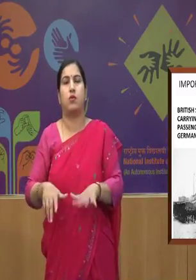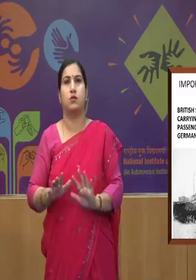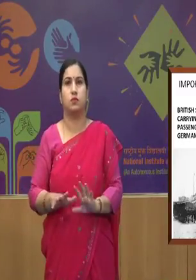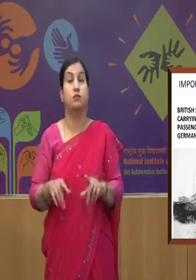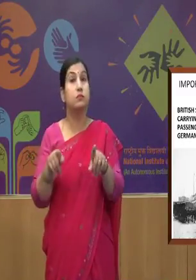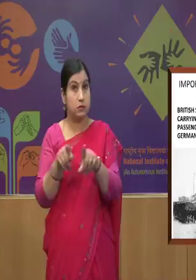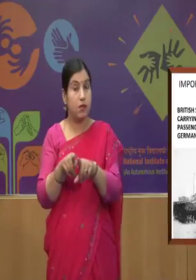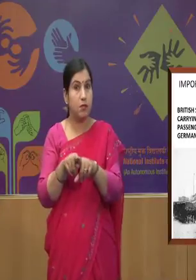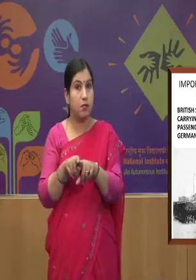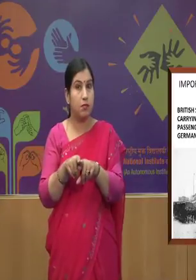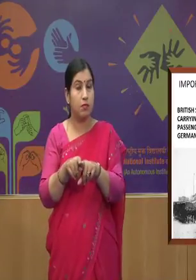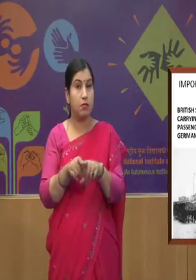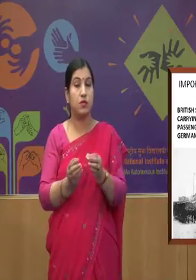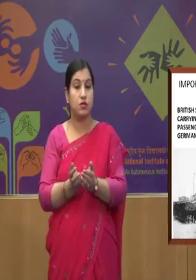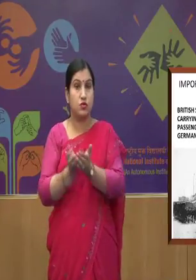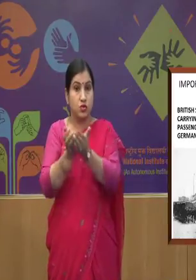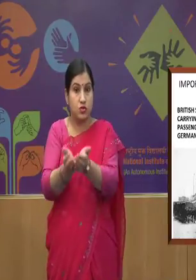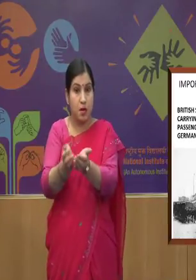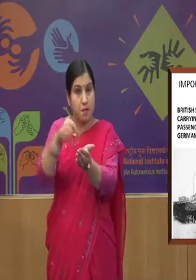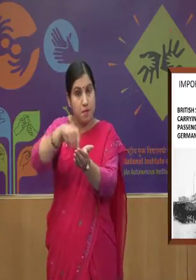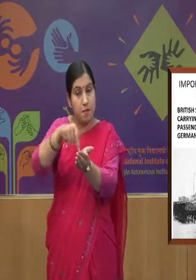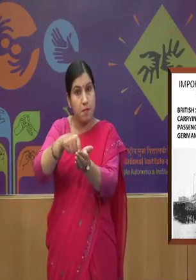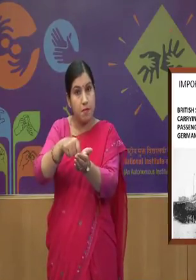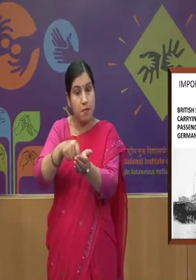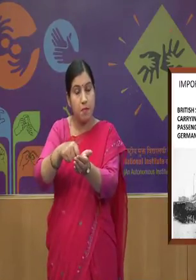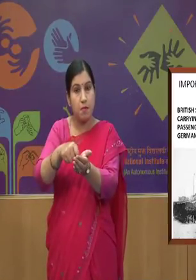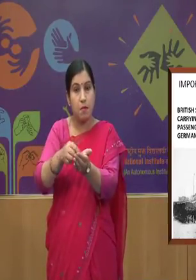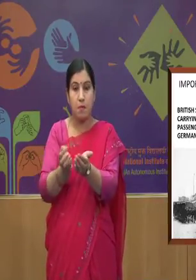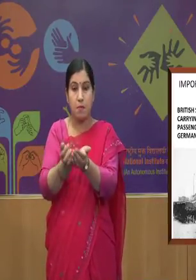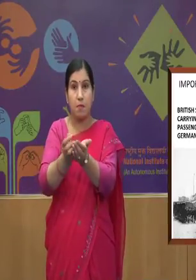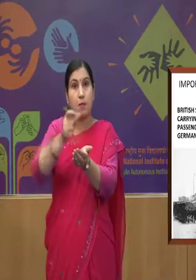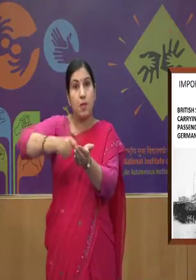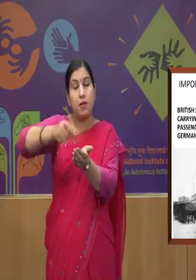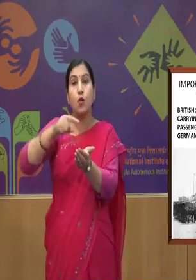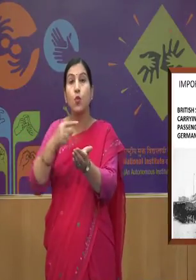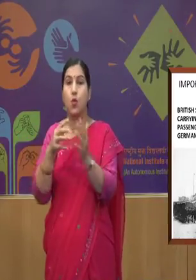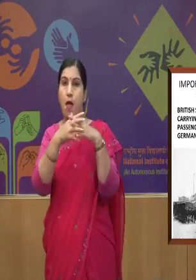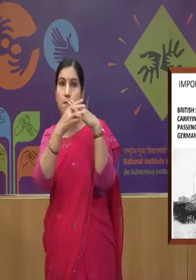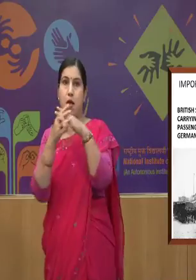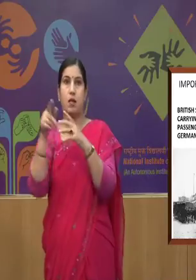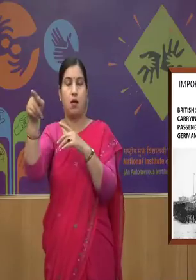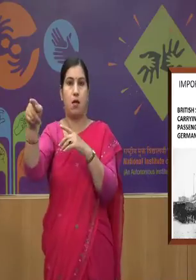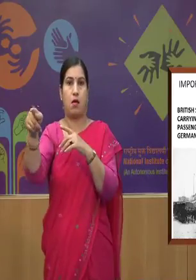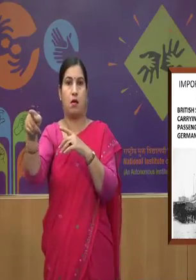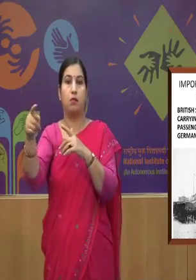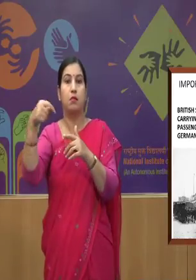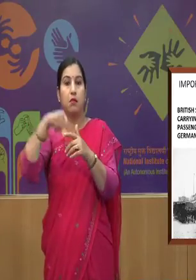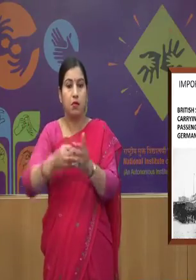and this ship was carrying American passengers who were killed in this